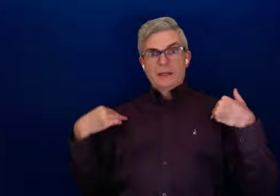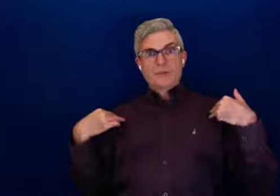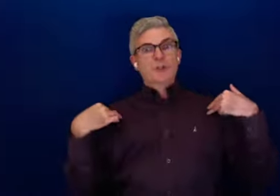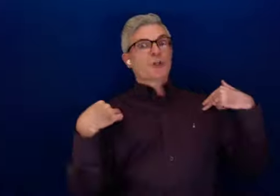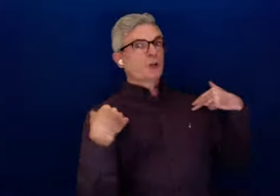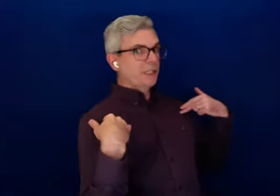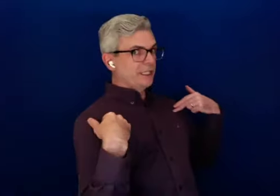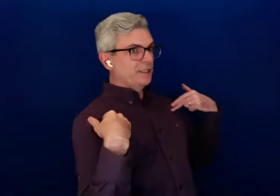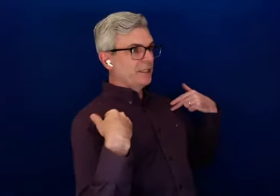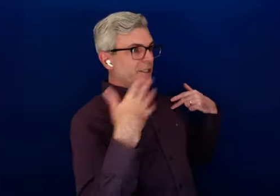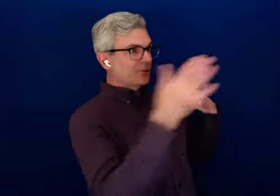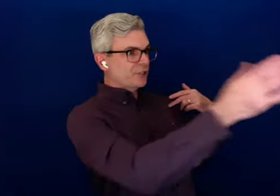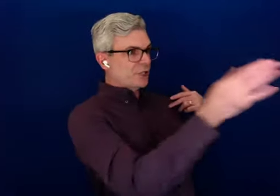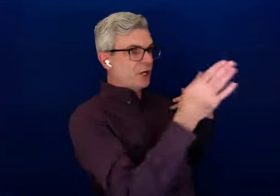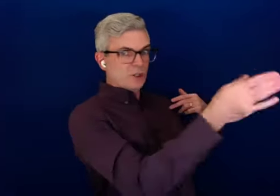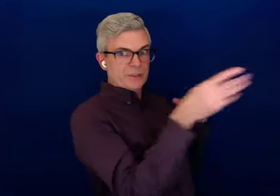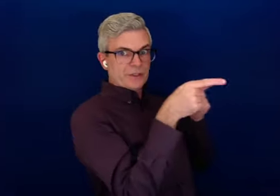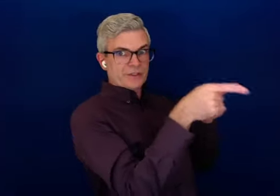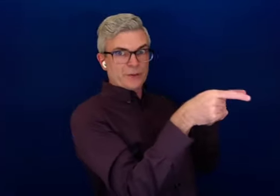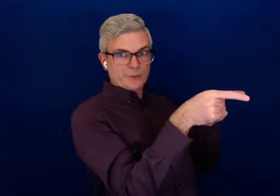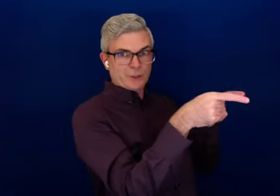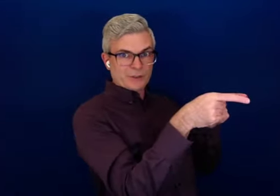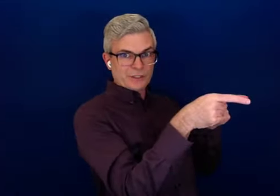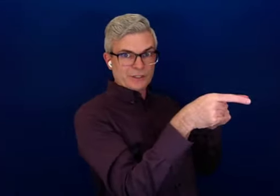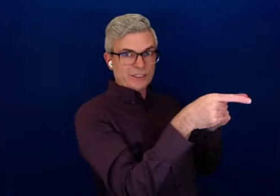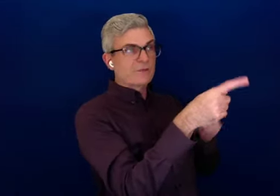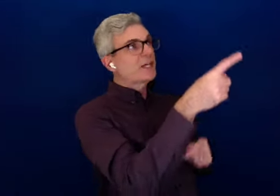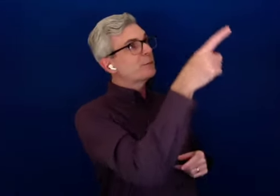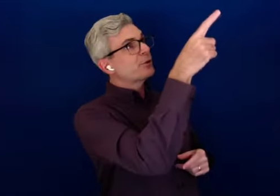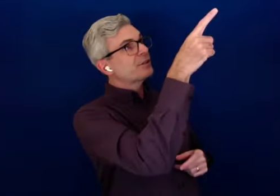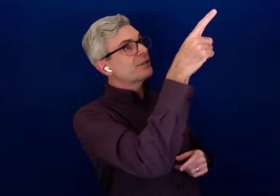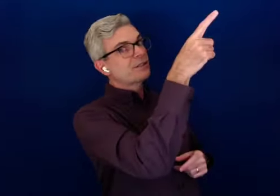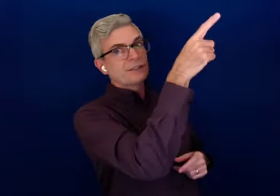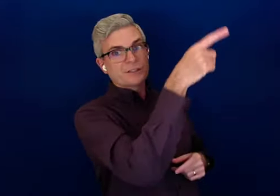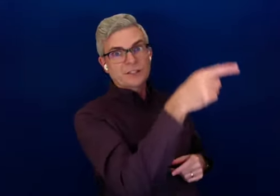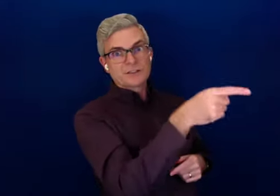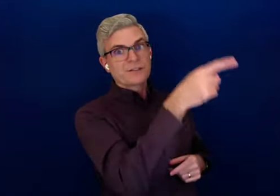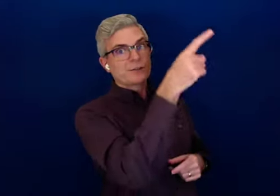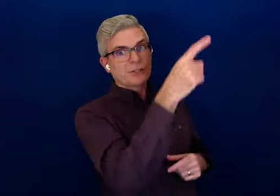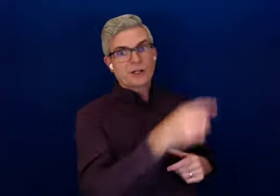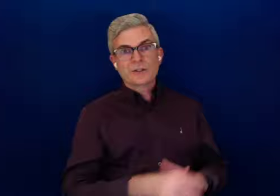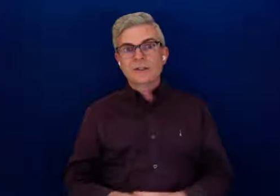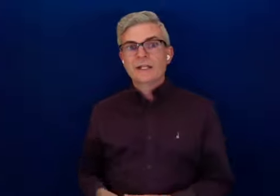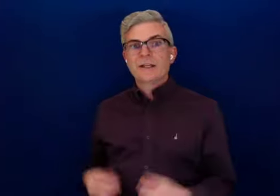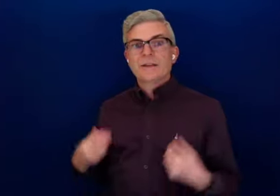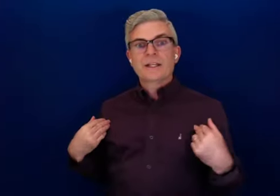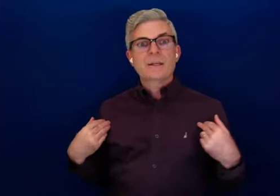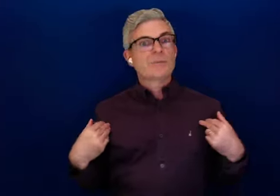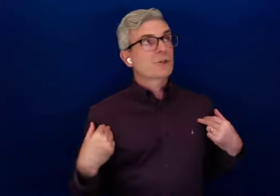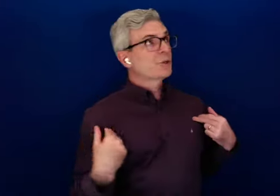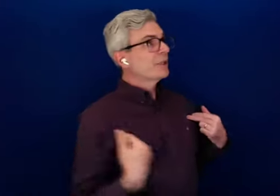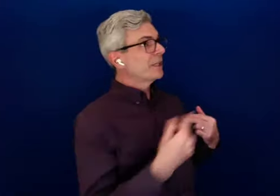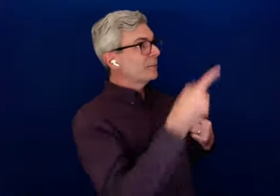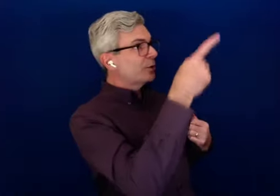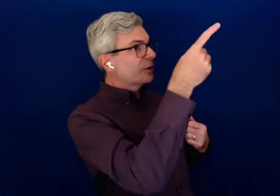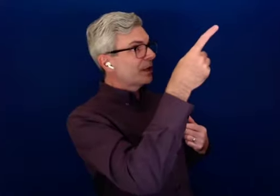I'm turning to talk with this other person. If that person is an adult and they're taller, then I'm turning and I'm looking